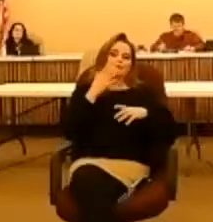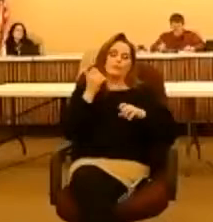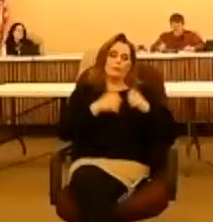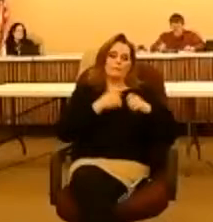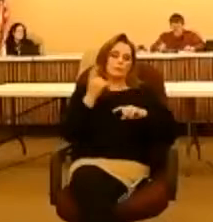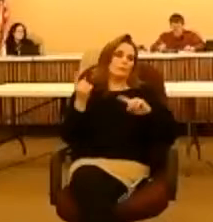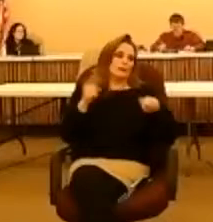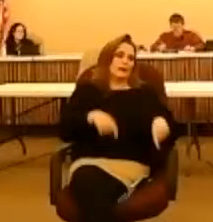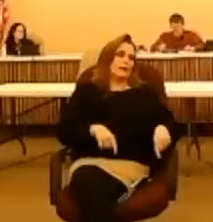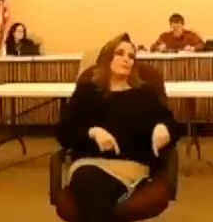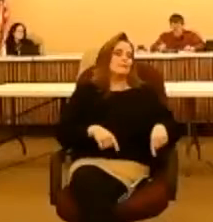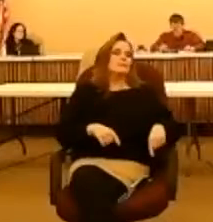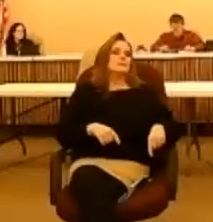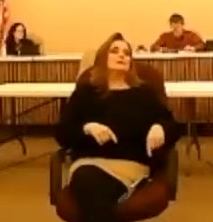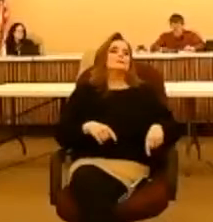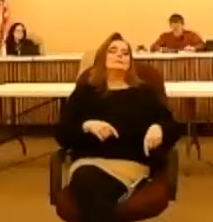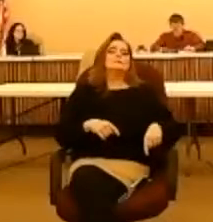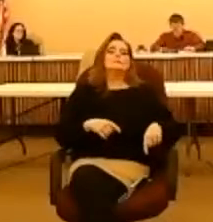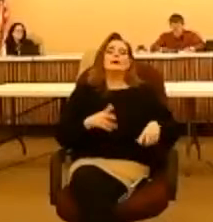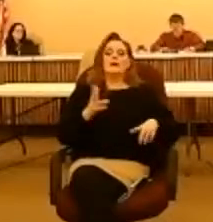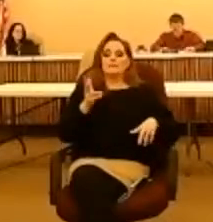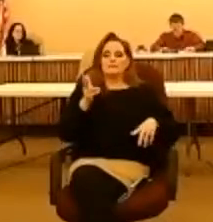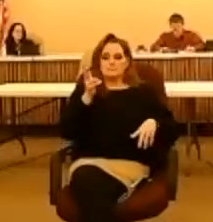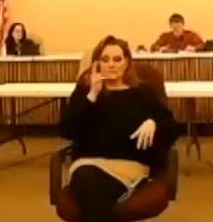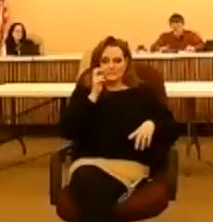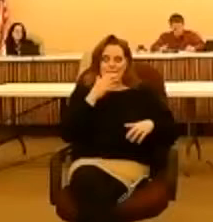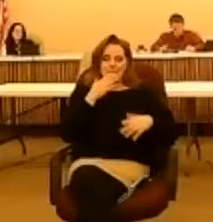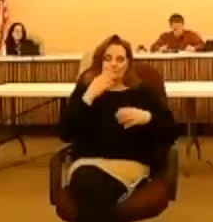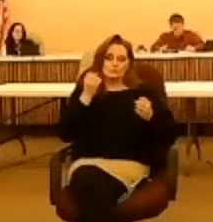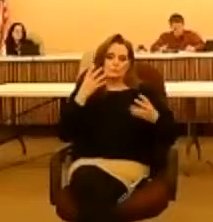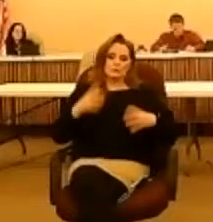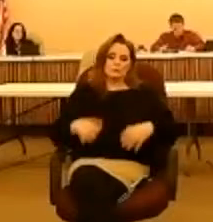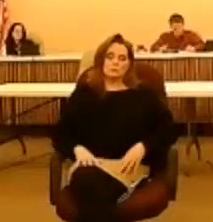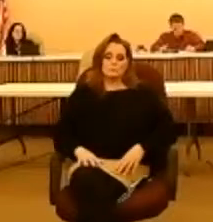attended and listened, and